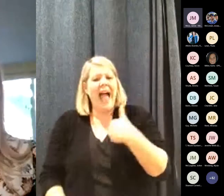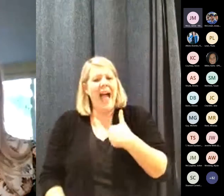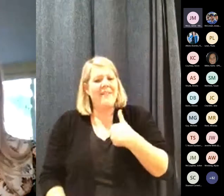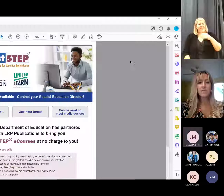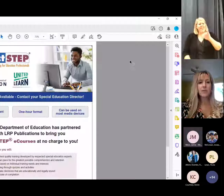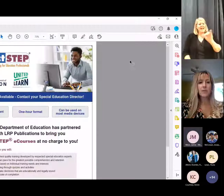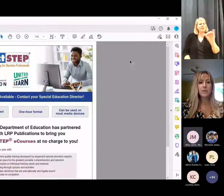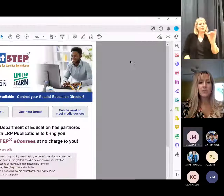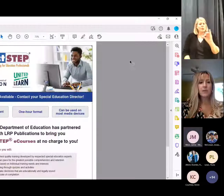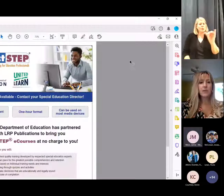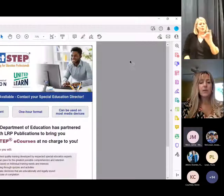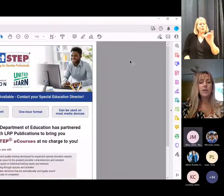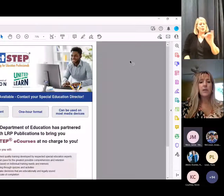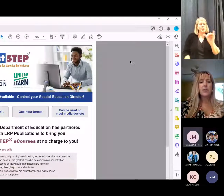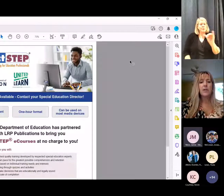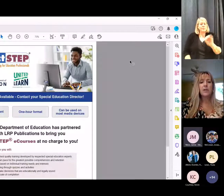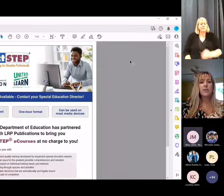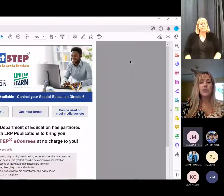Okay.